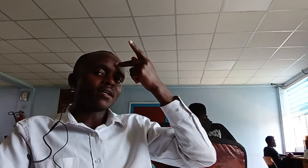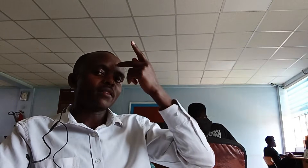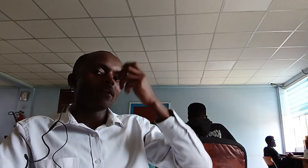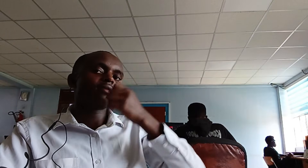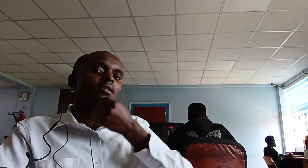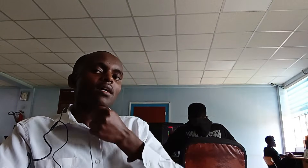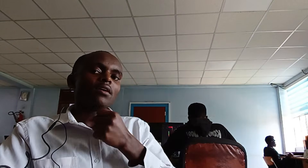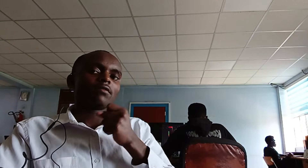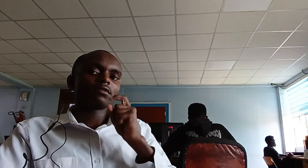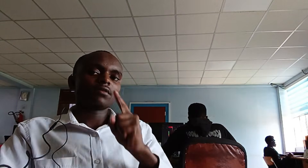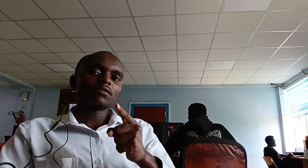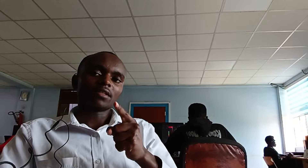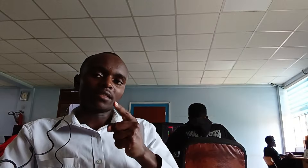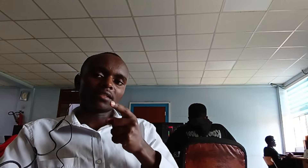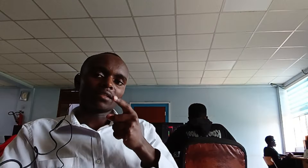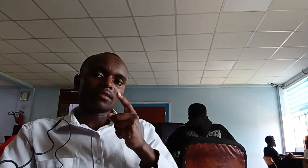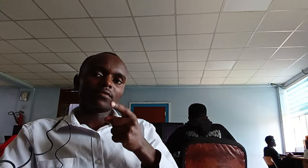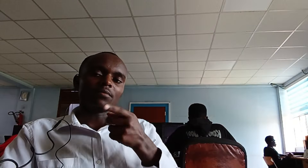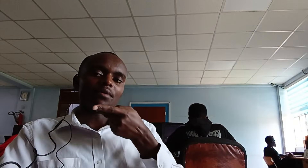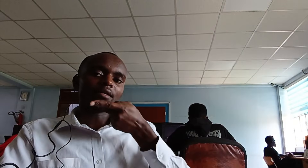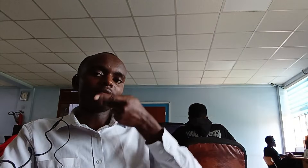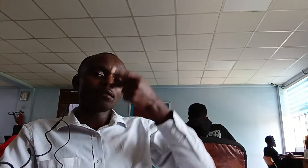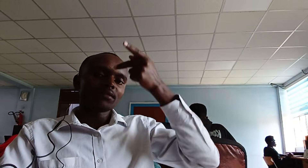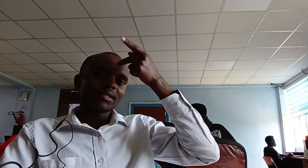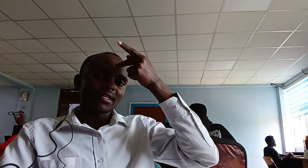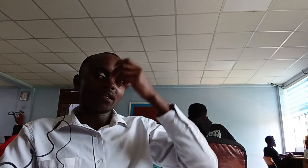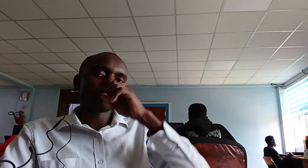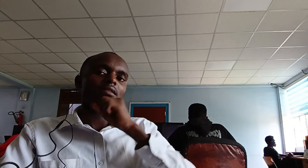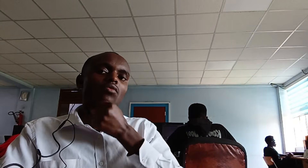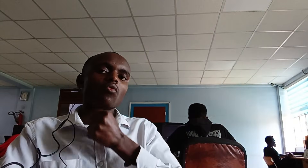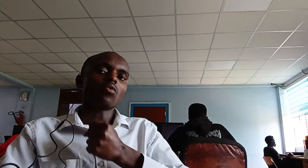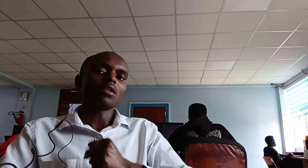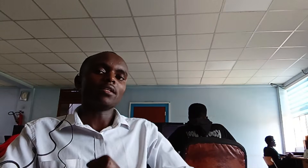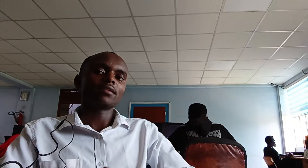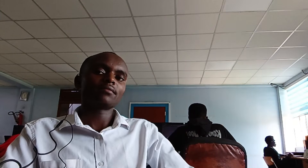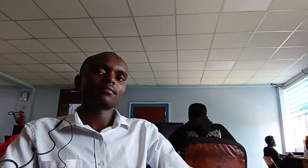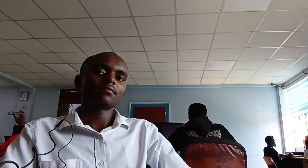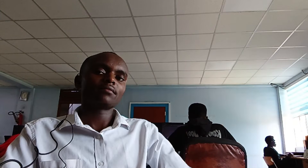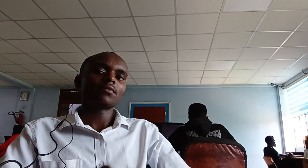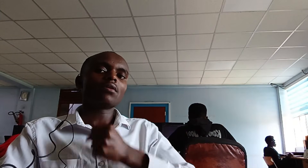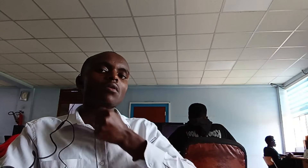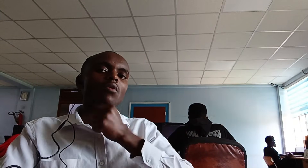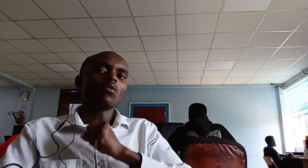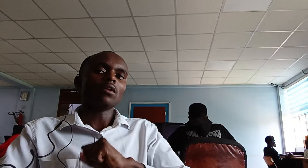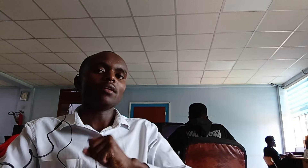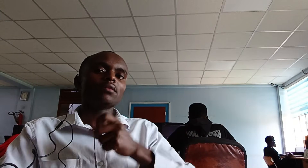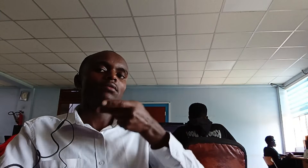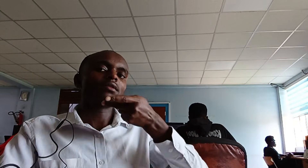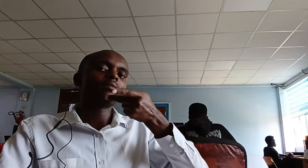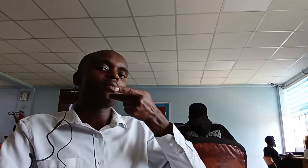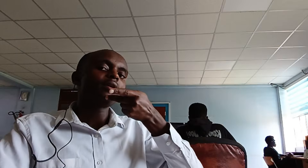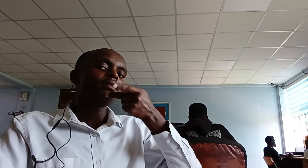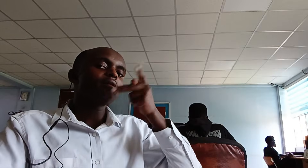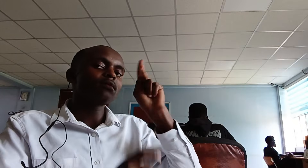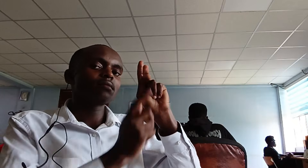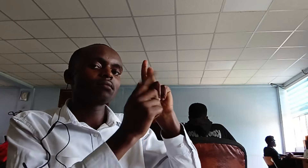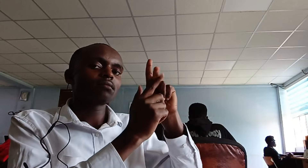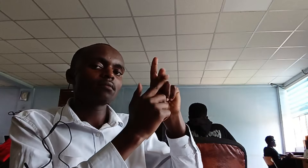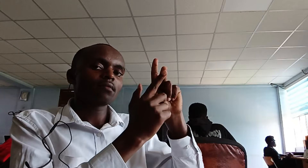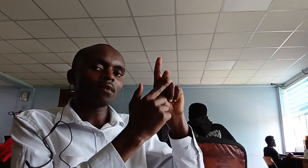then first of all you sign the sign for parents, and then old, old. So parents.